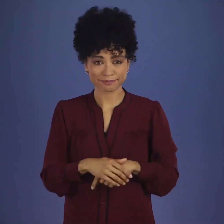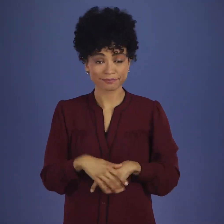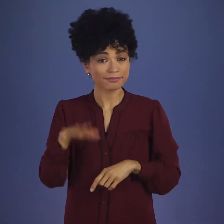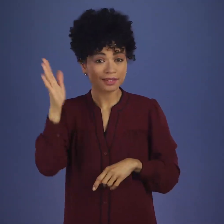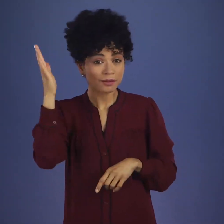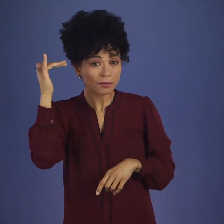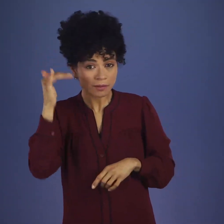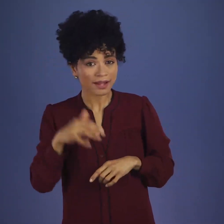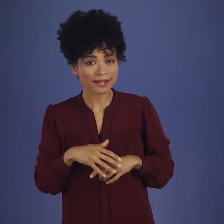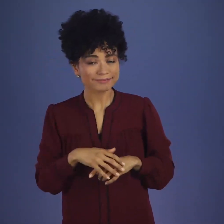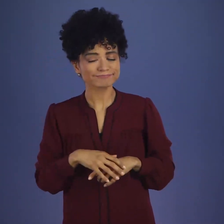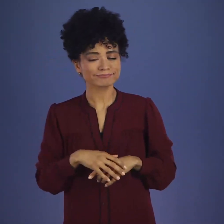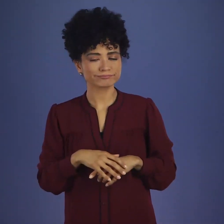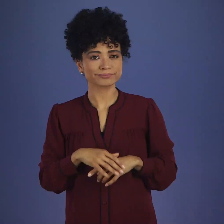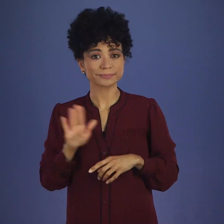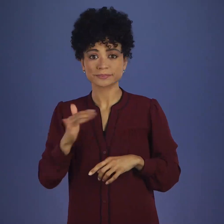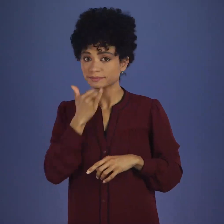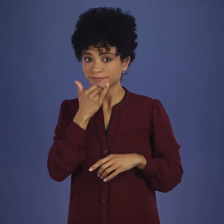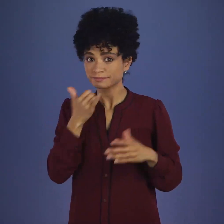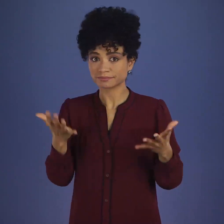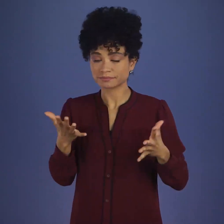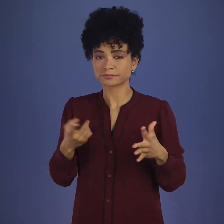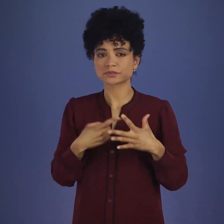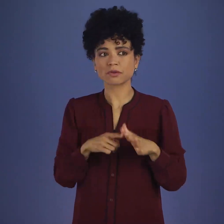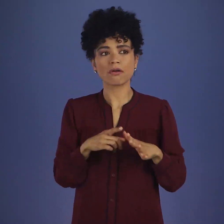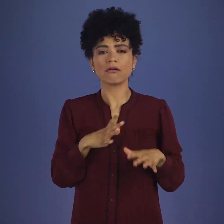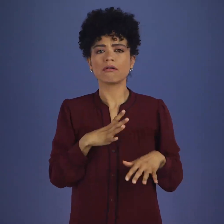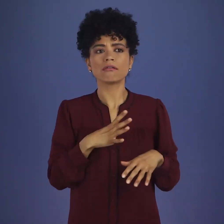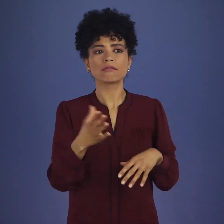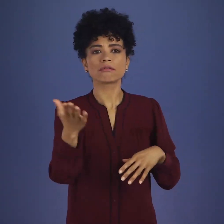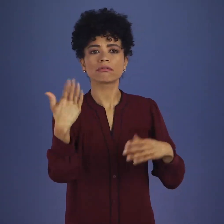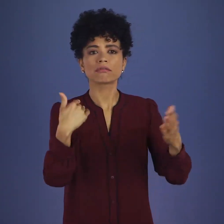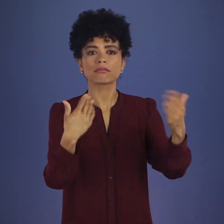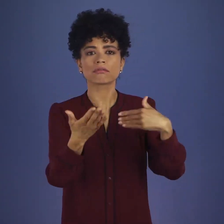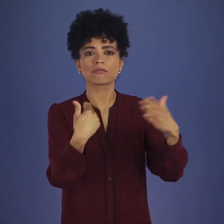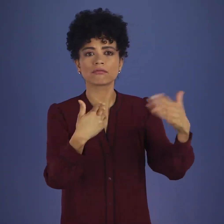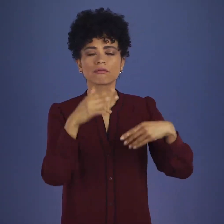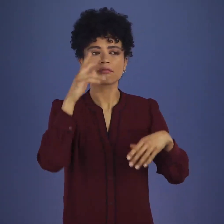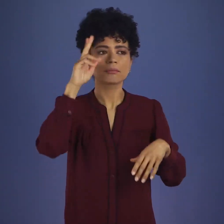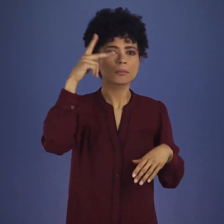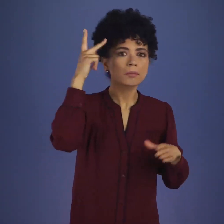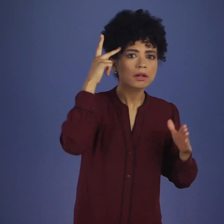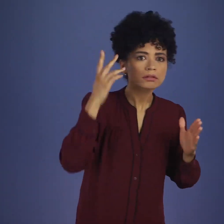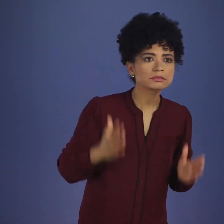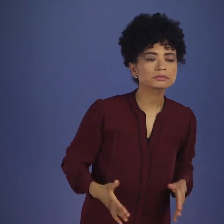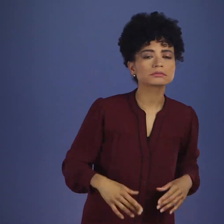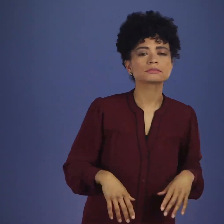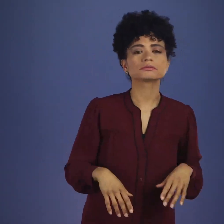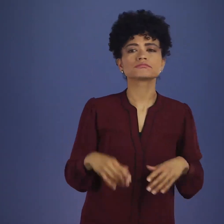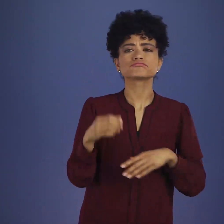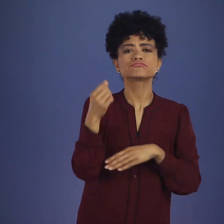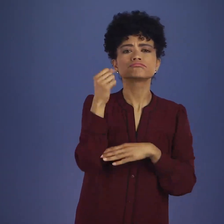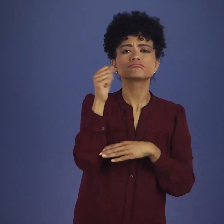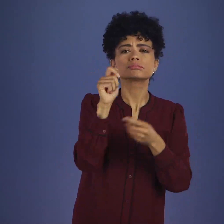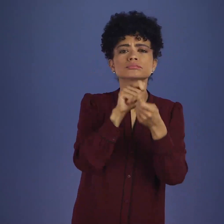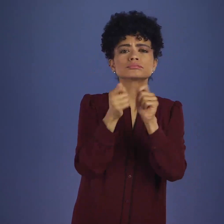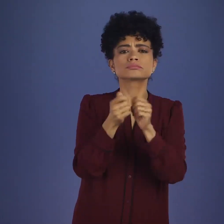this didn't happen. Instead, the Washingtonians permitted politicians and reformers,